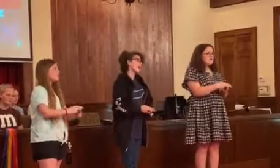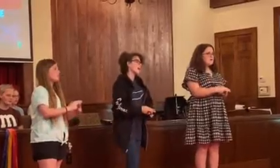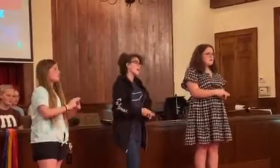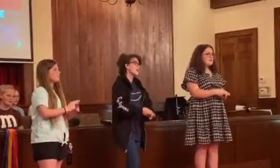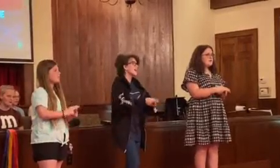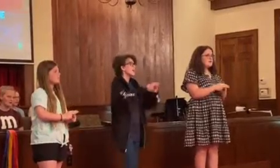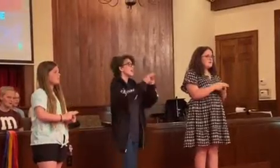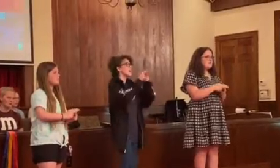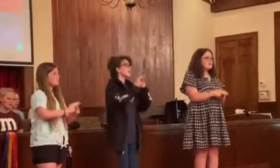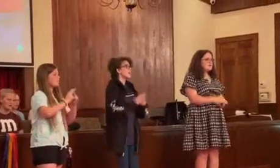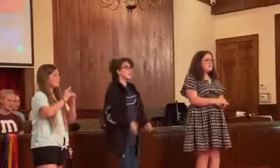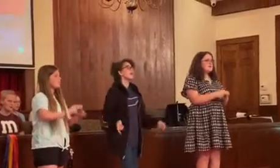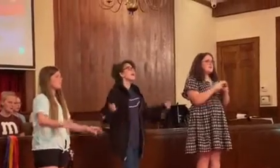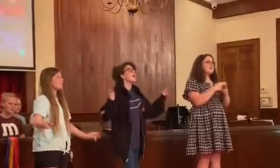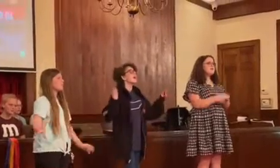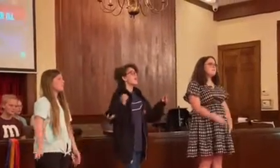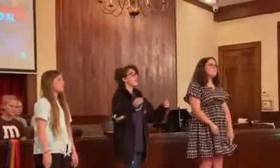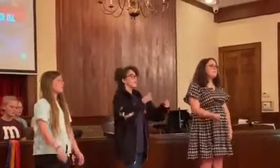day.